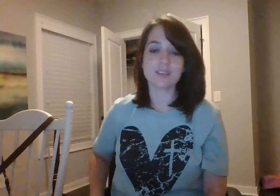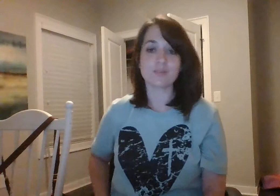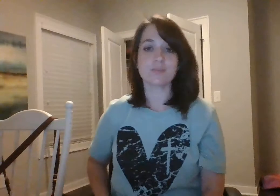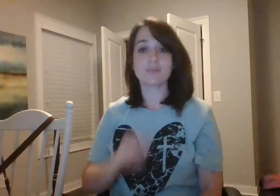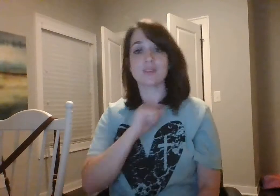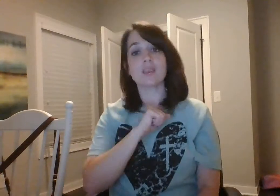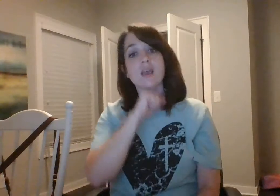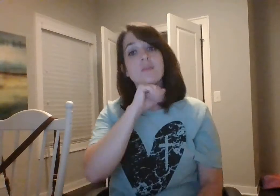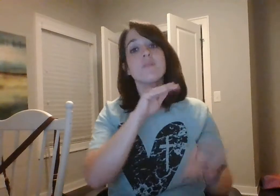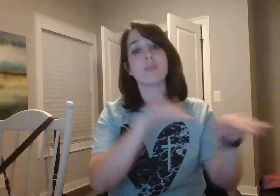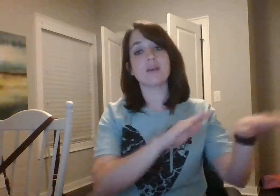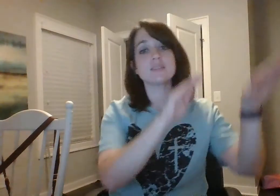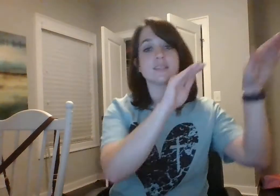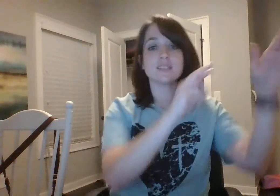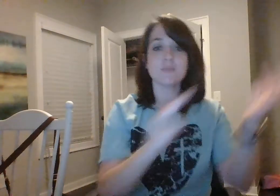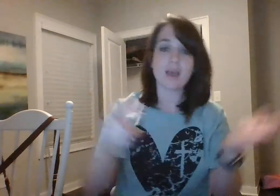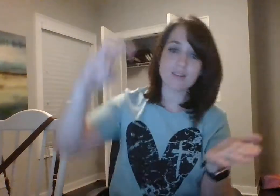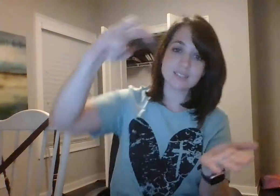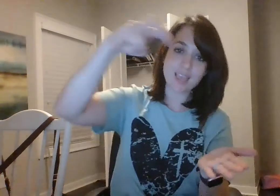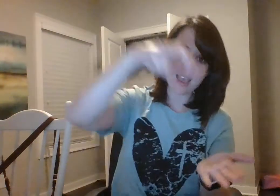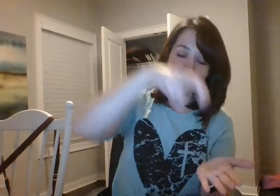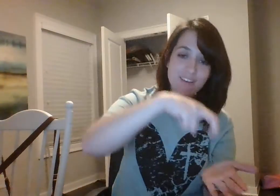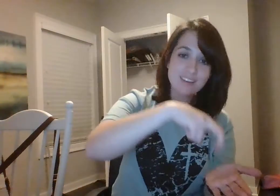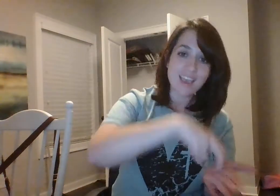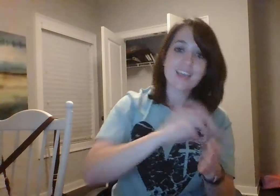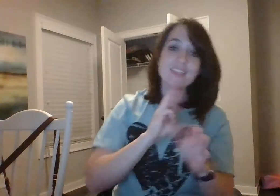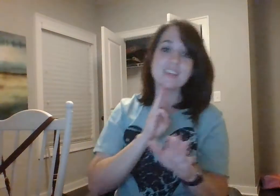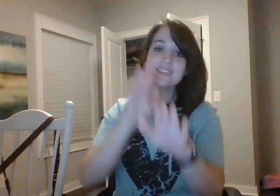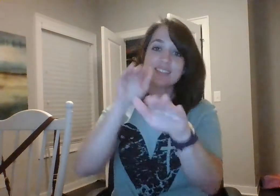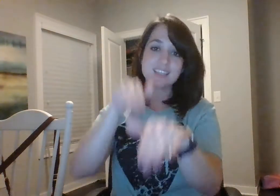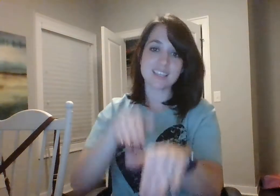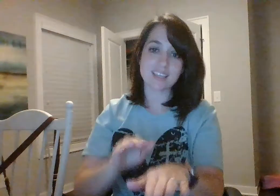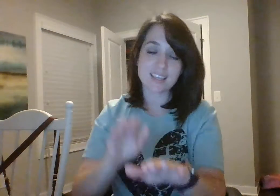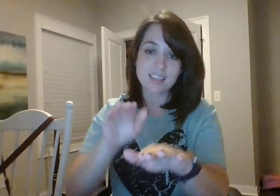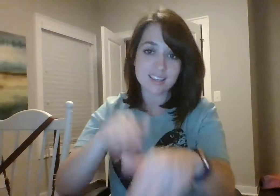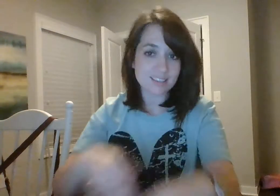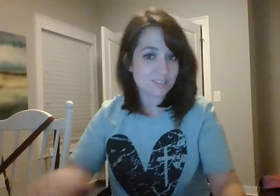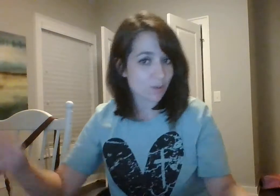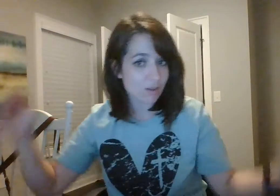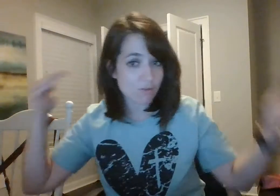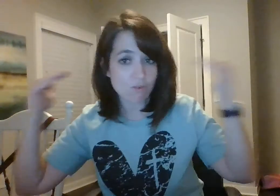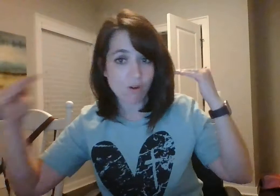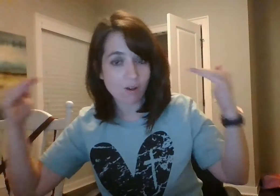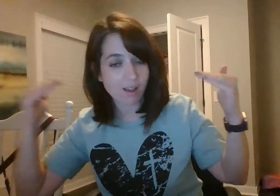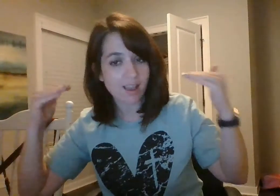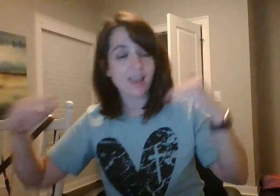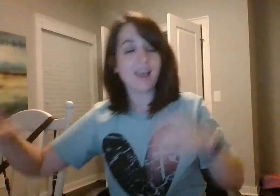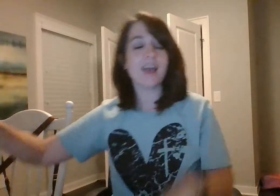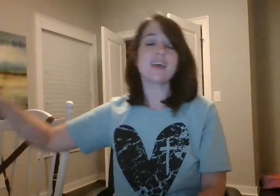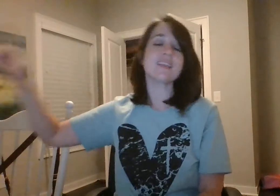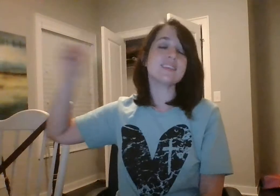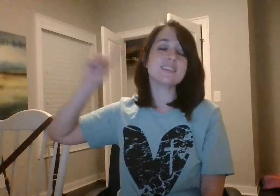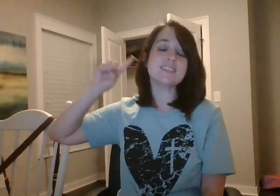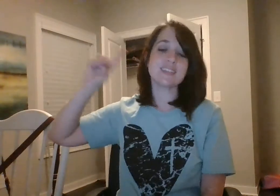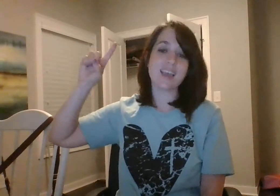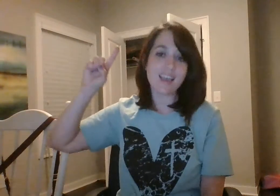Mountains go down And the sea flow And the sea